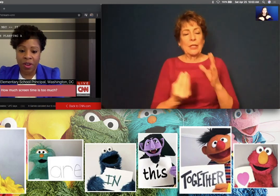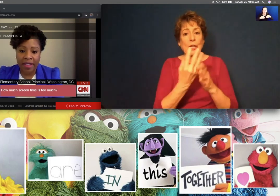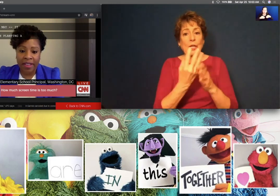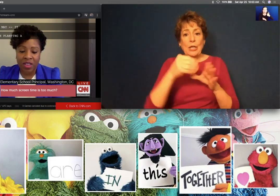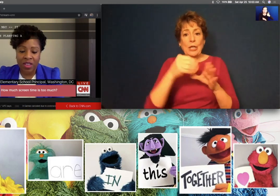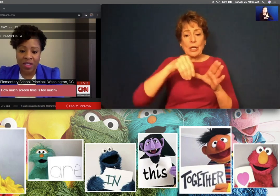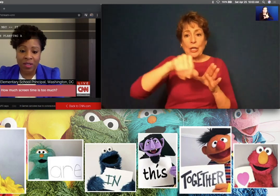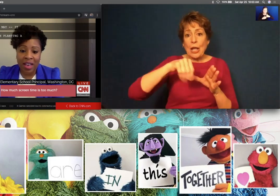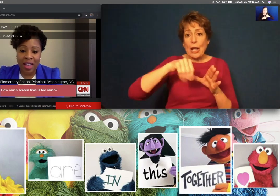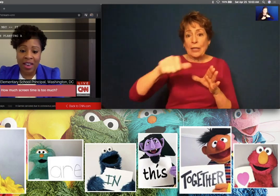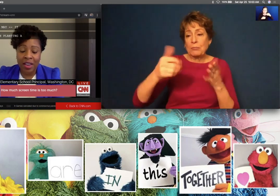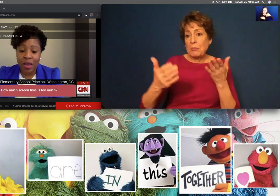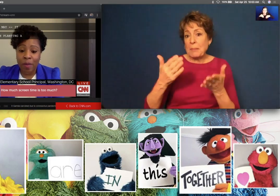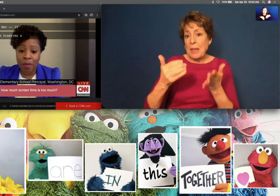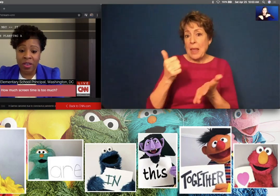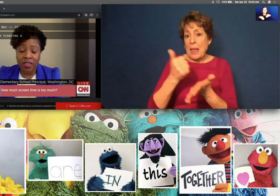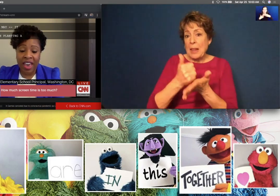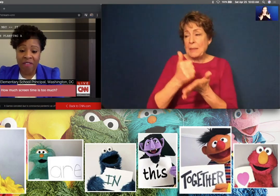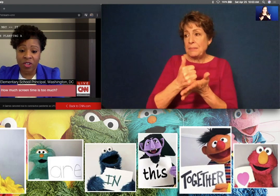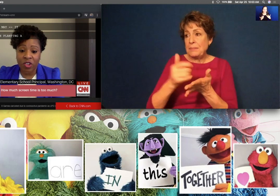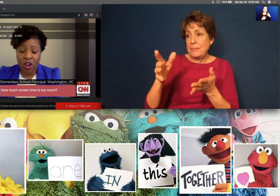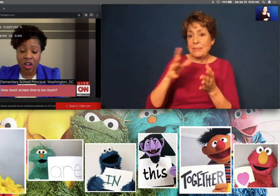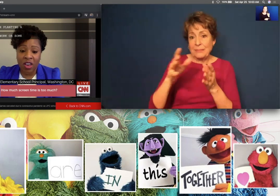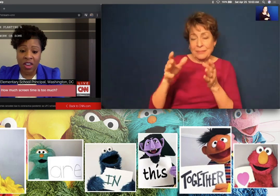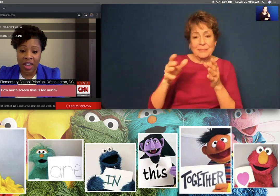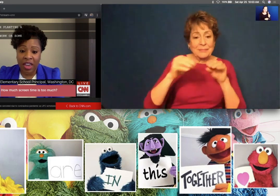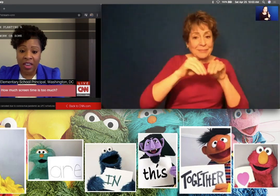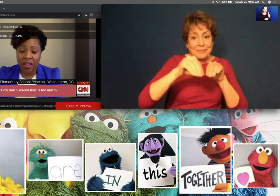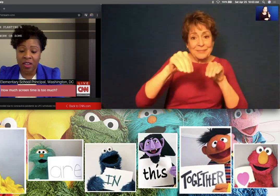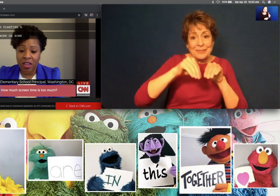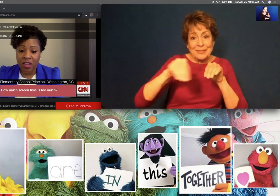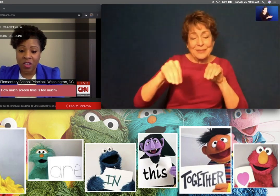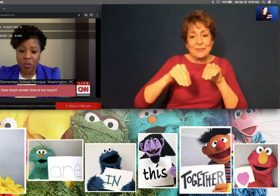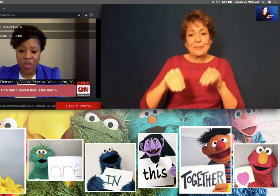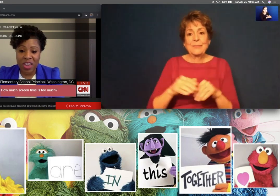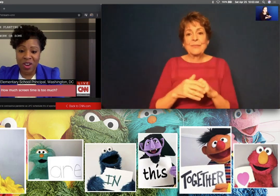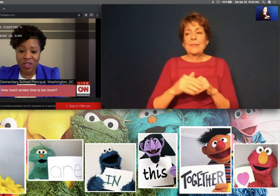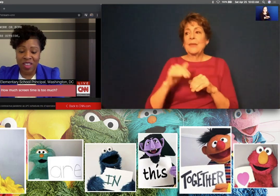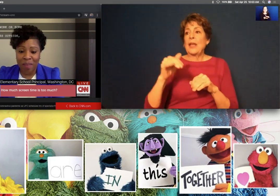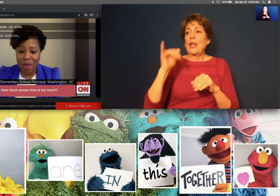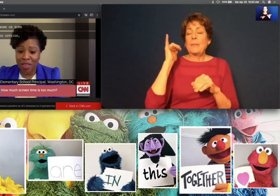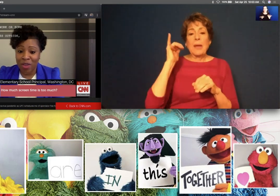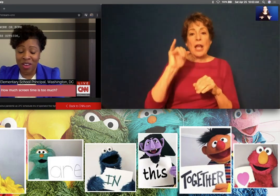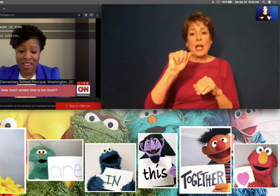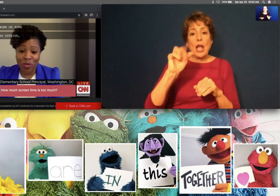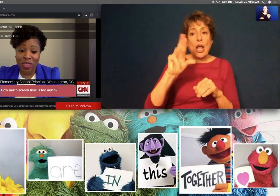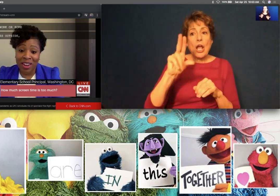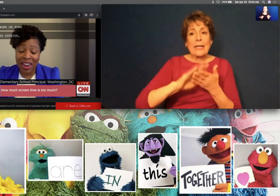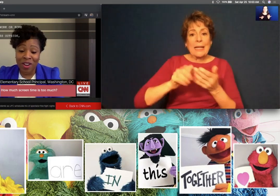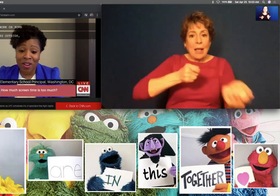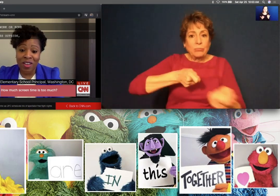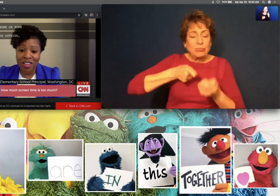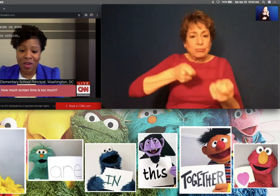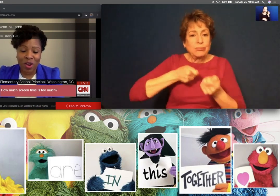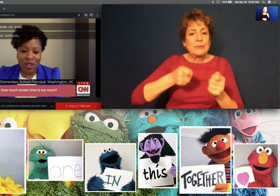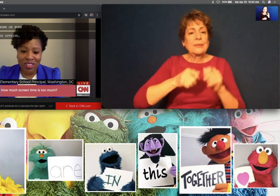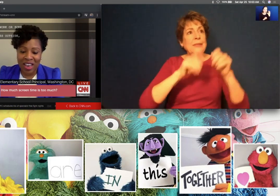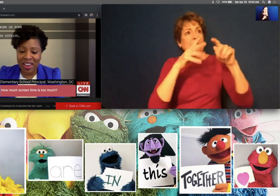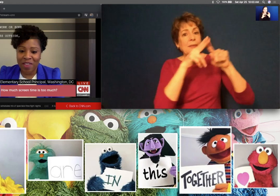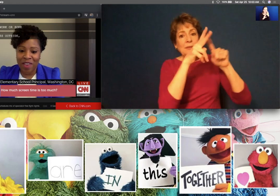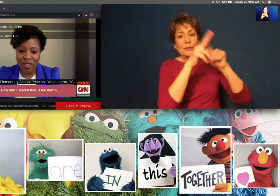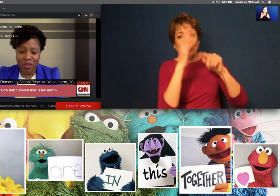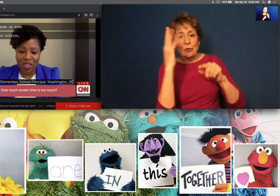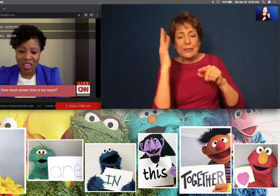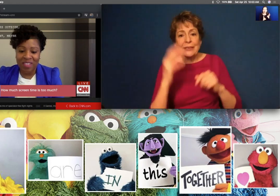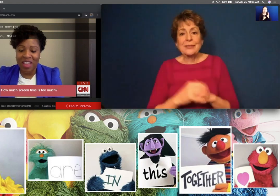some yard work or some exploratory activities outside, maybe a scavenger hunt and some peers that maybe